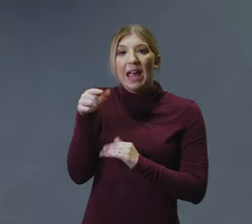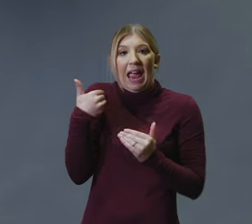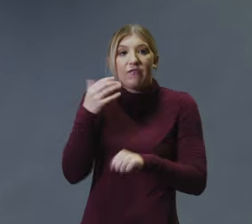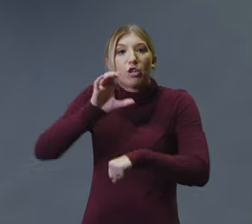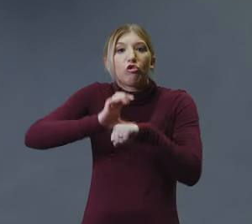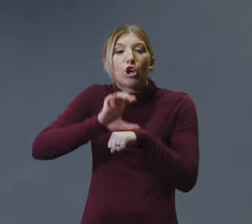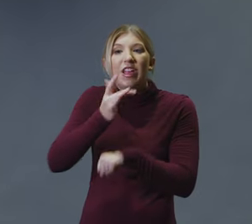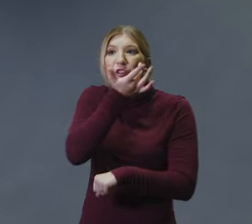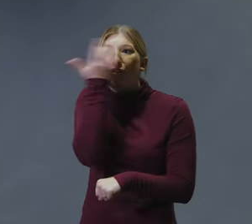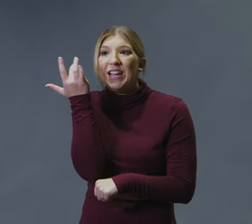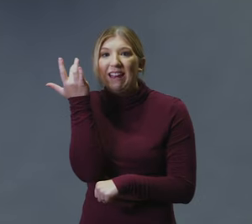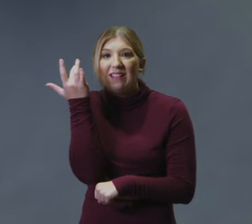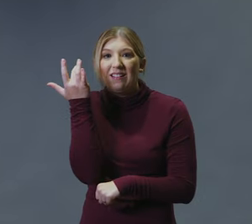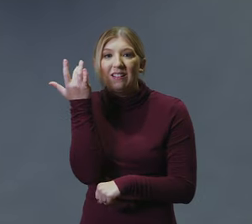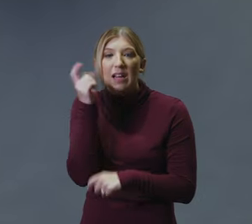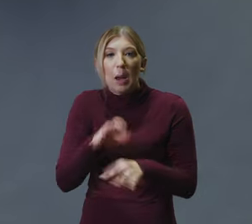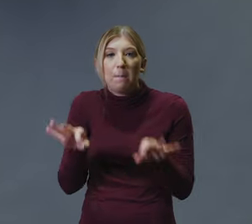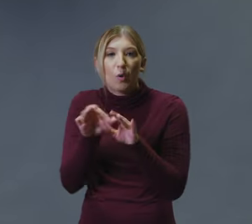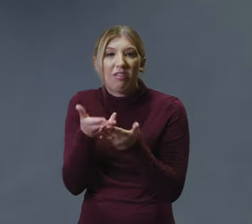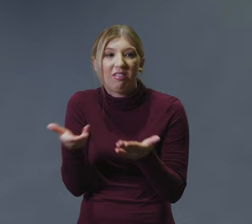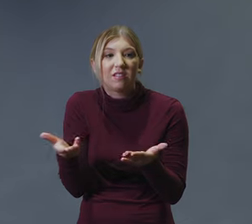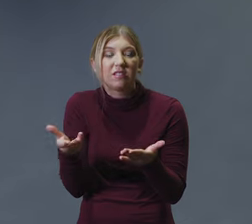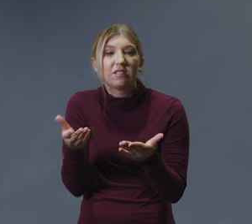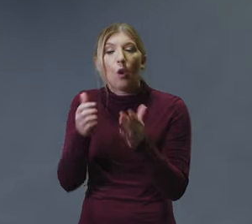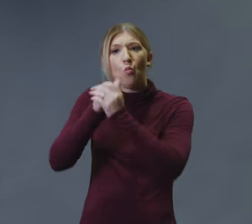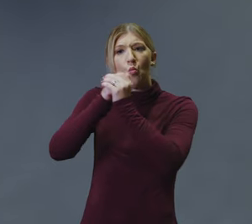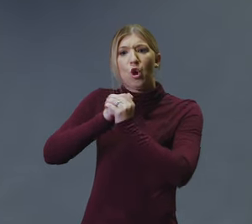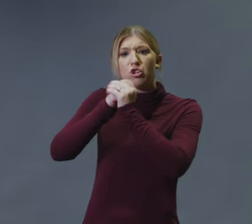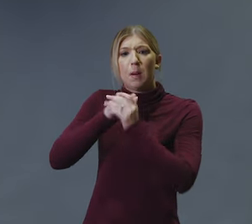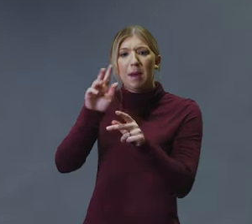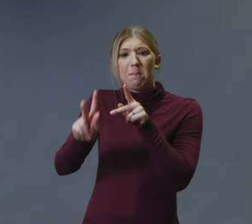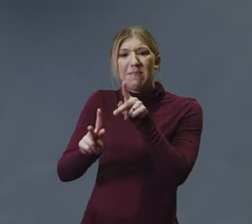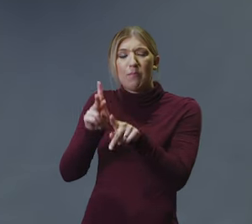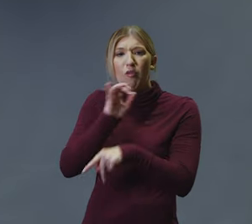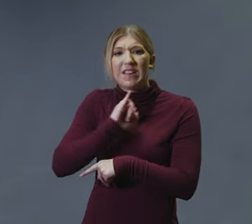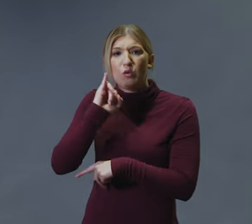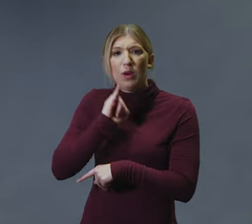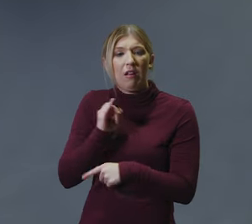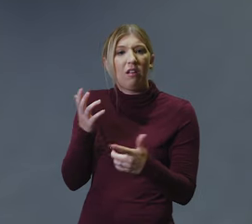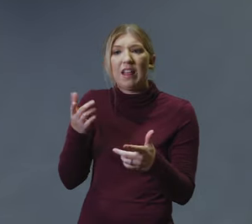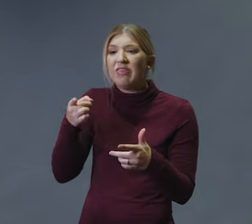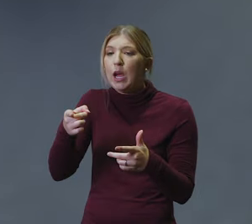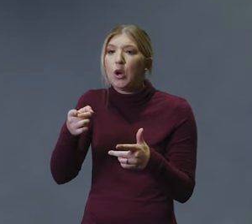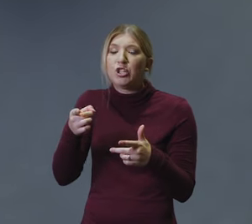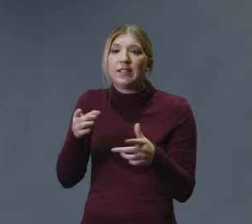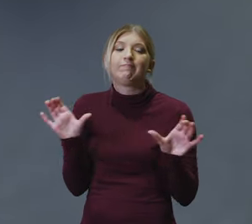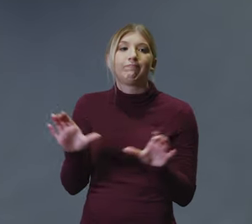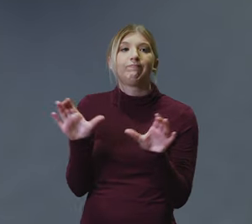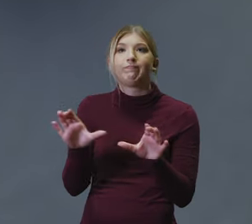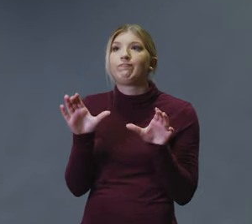they're forgetting some things. You see, in their worship, the people of Israel were simply going through the